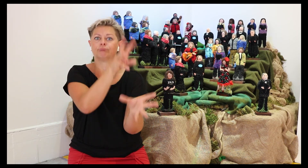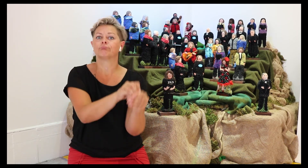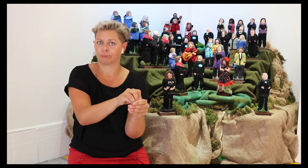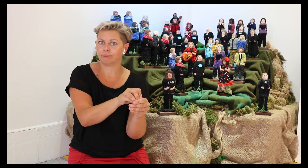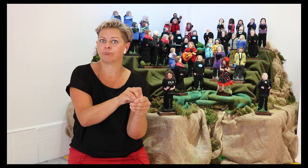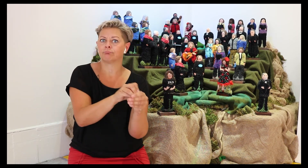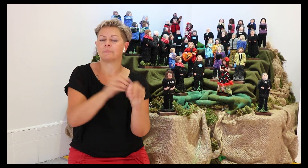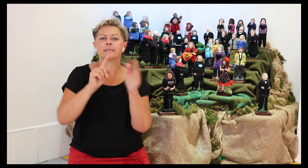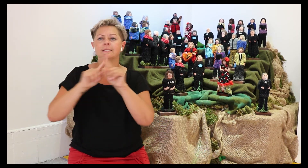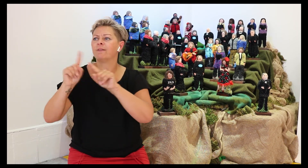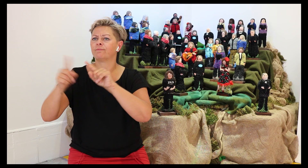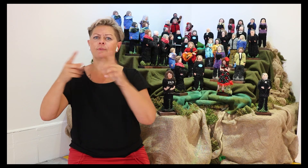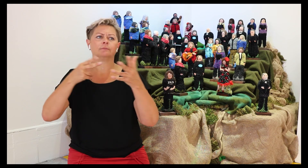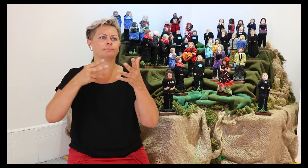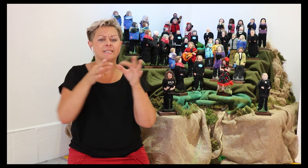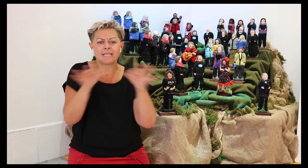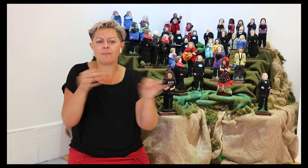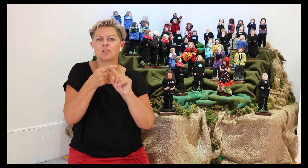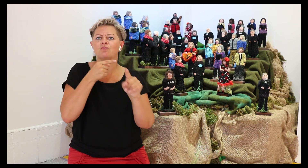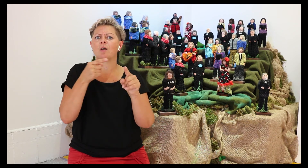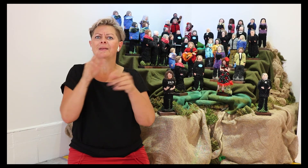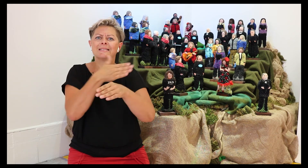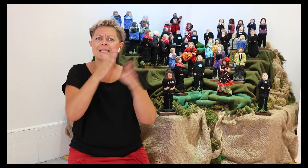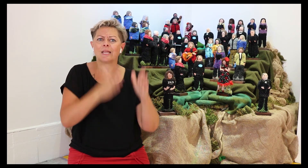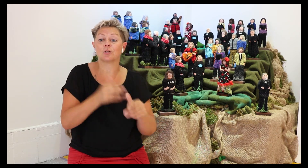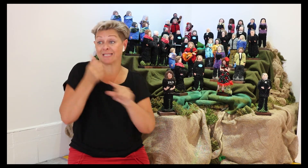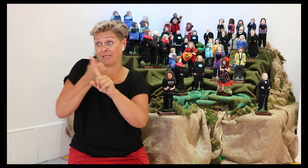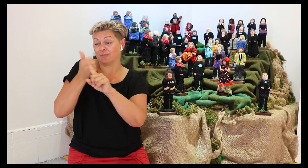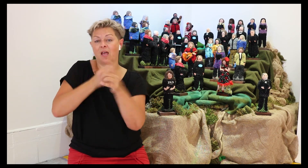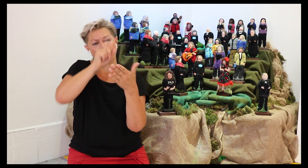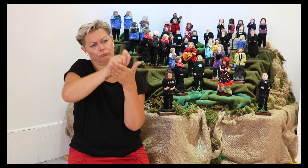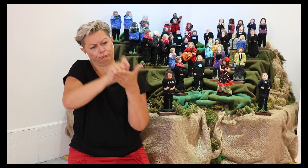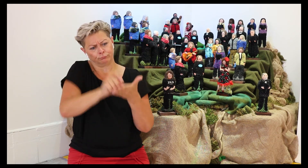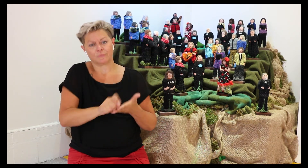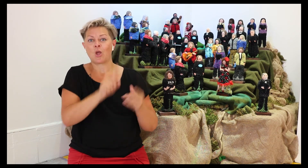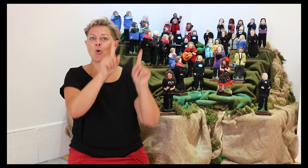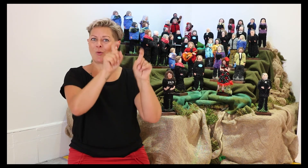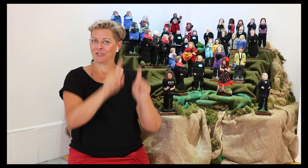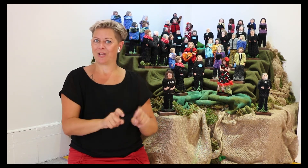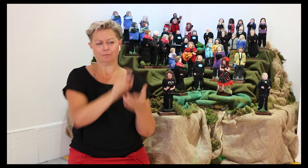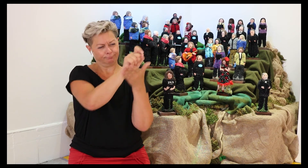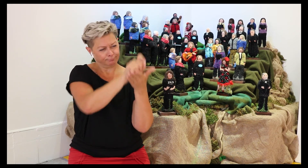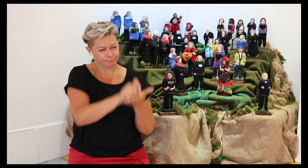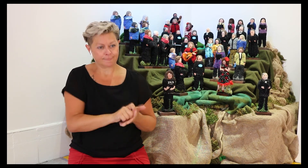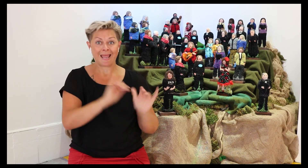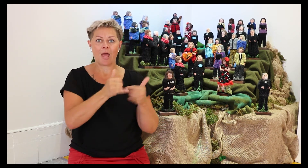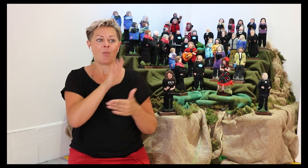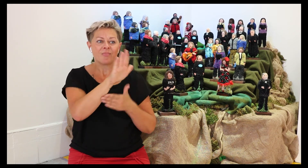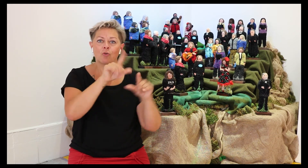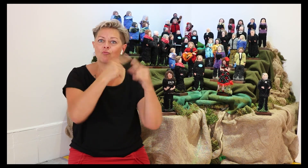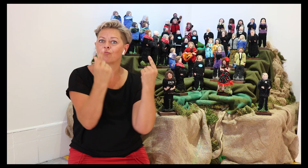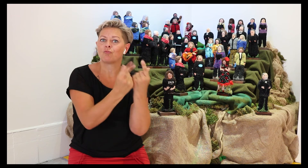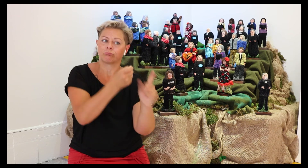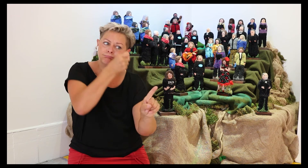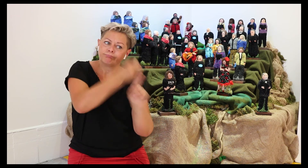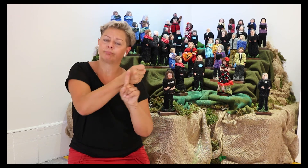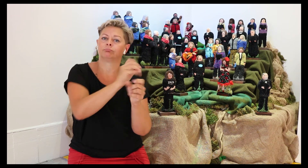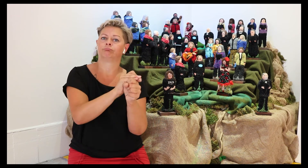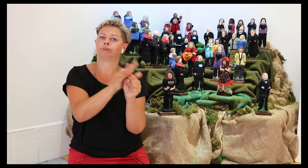represented, along with statements from singers who completed a questionnaire about how they and their group were impacted by